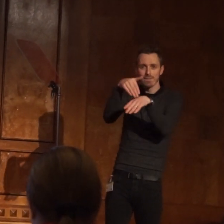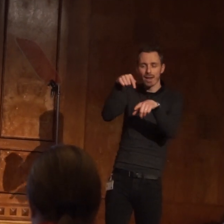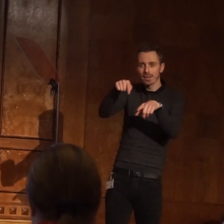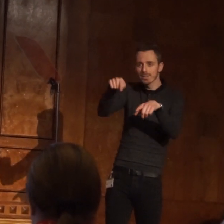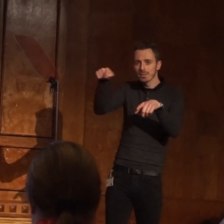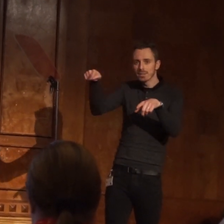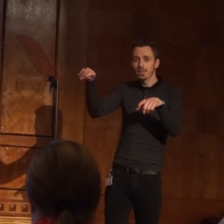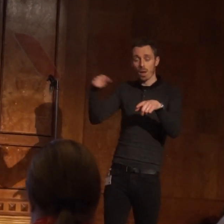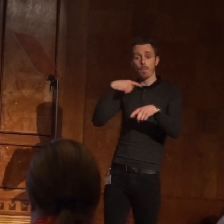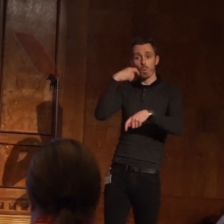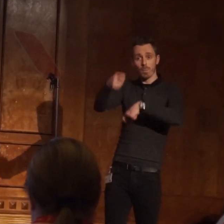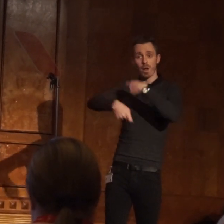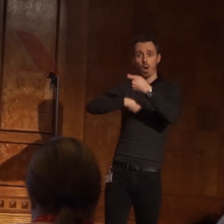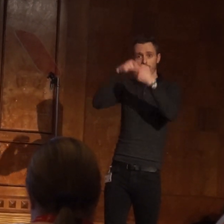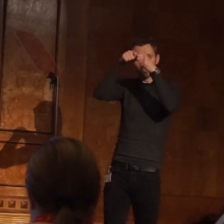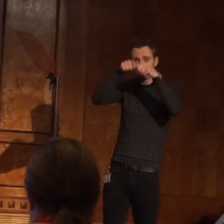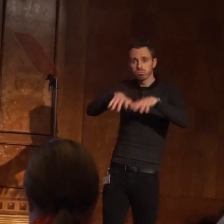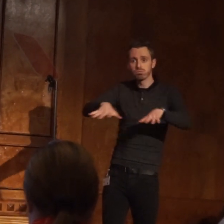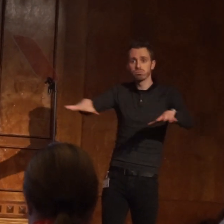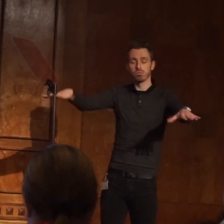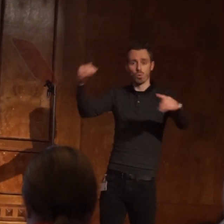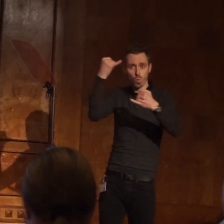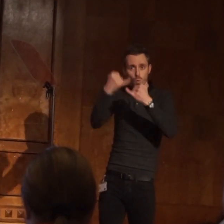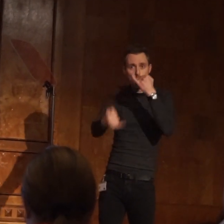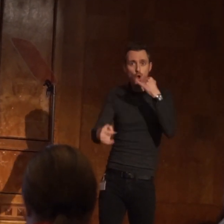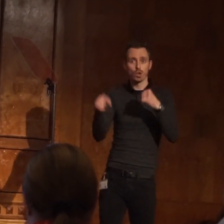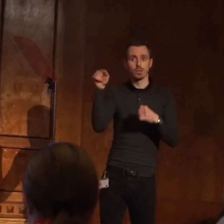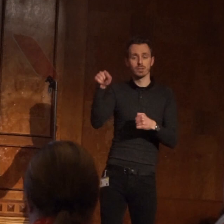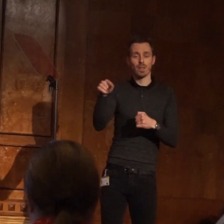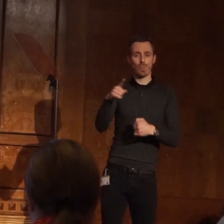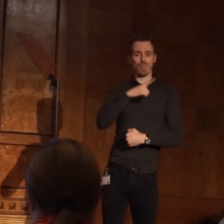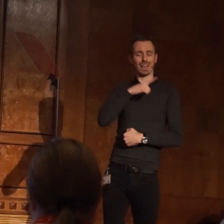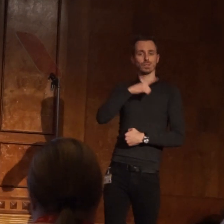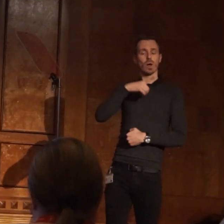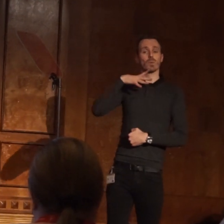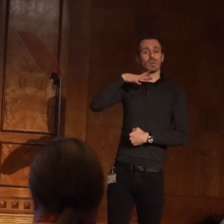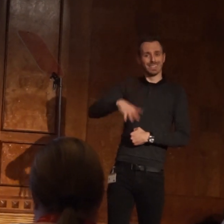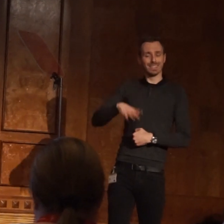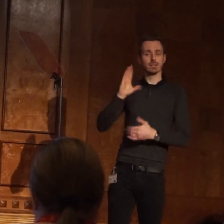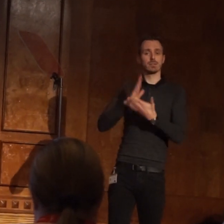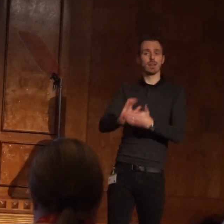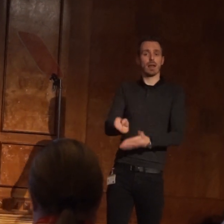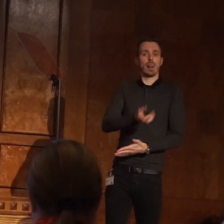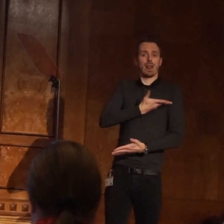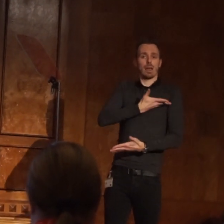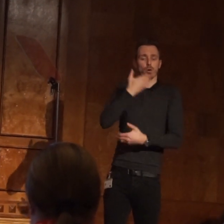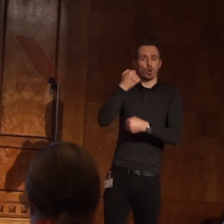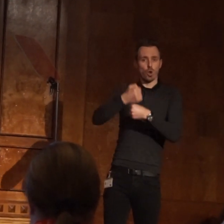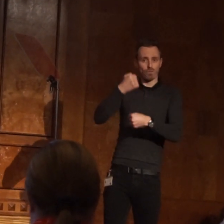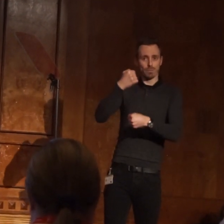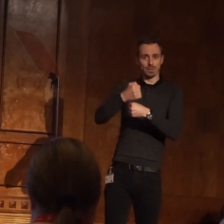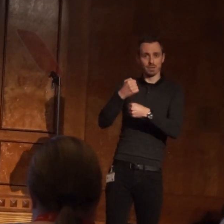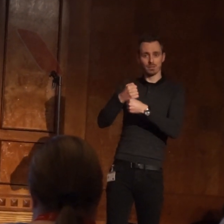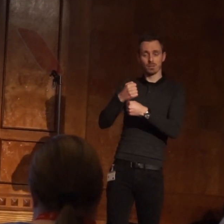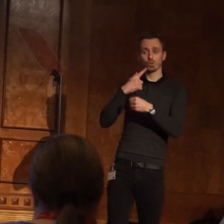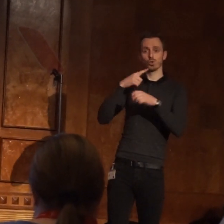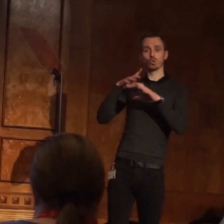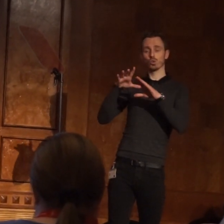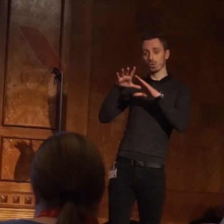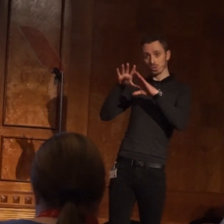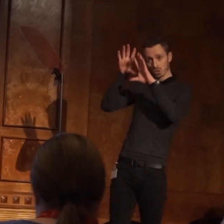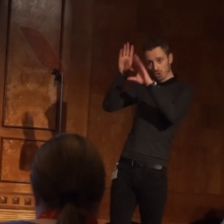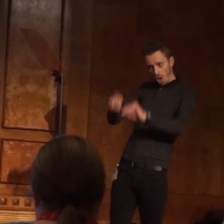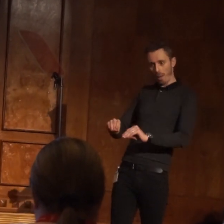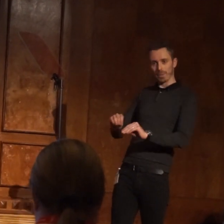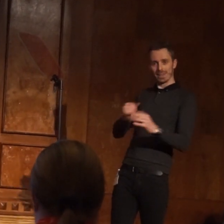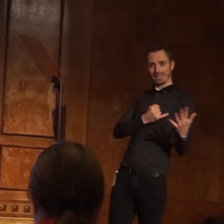widespread and more prevalent. That's why we need a Labour government to not just end the 6-week delay in